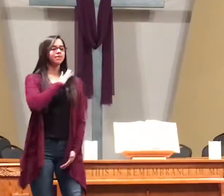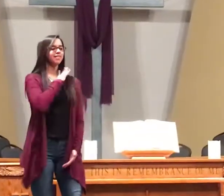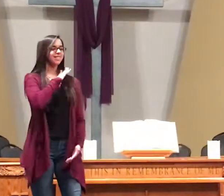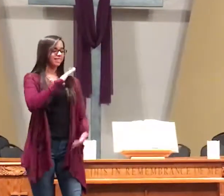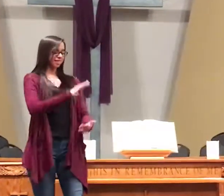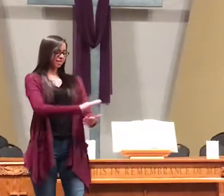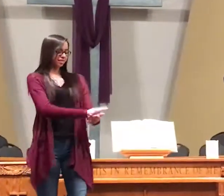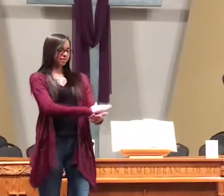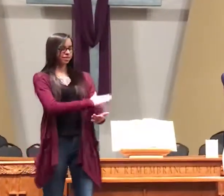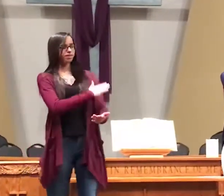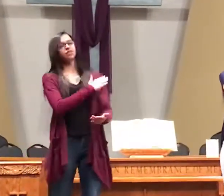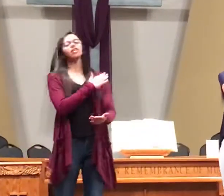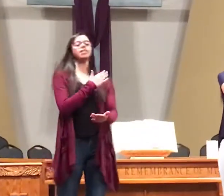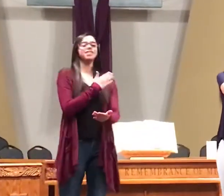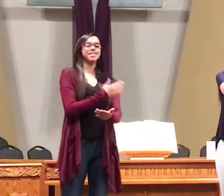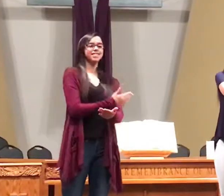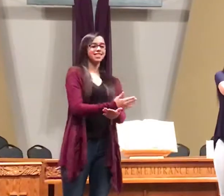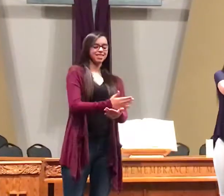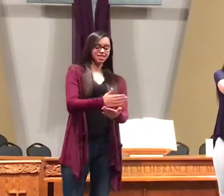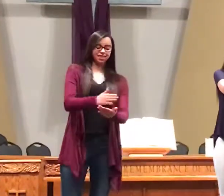I'm alright song.